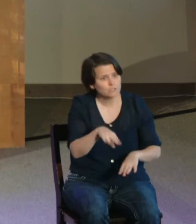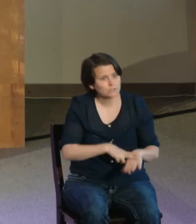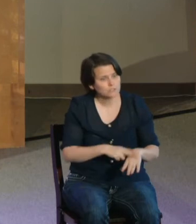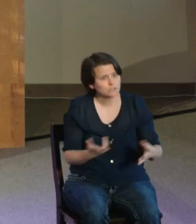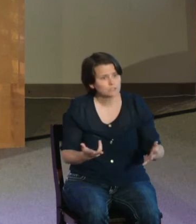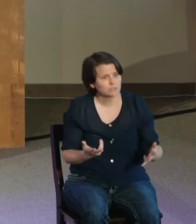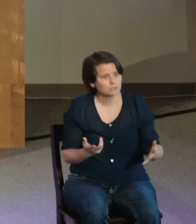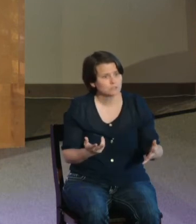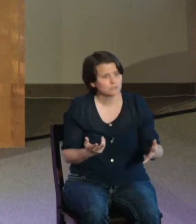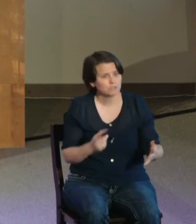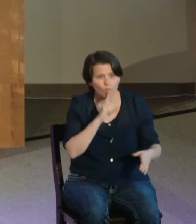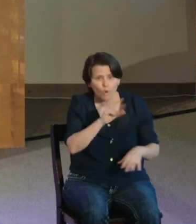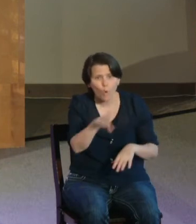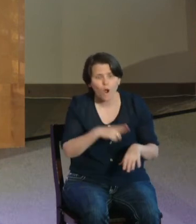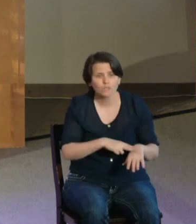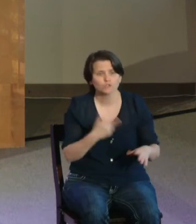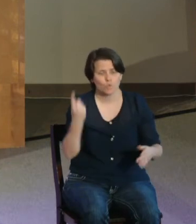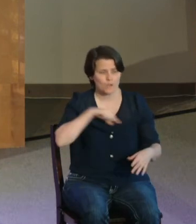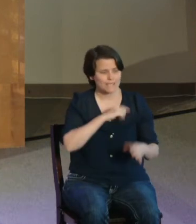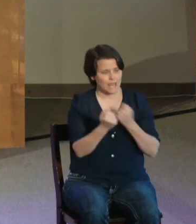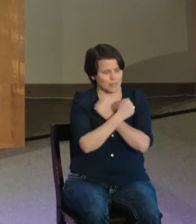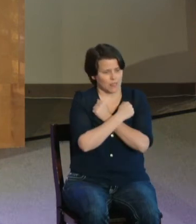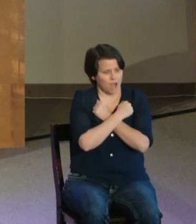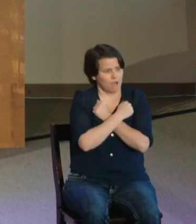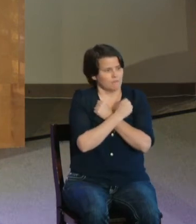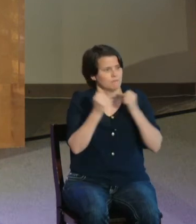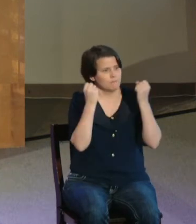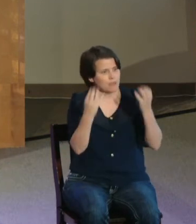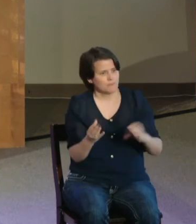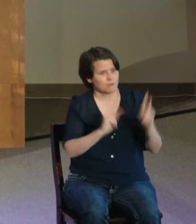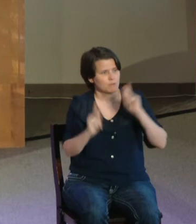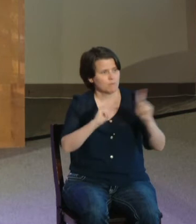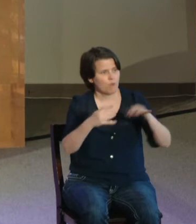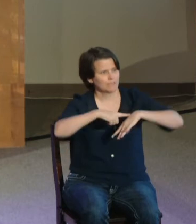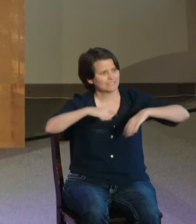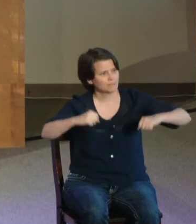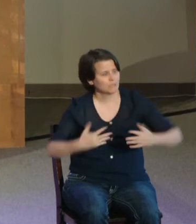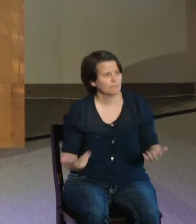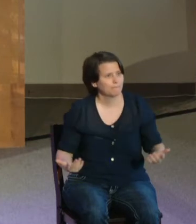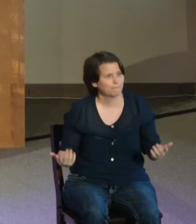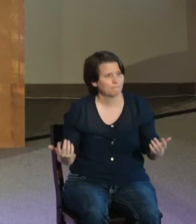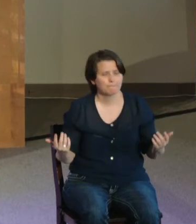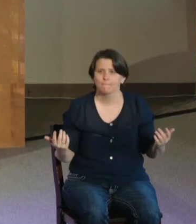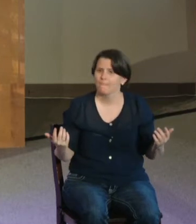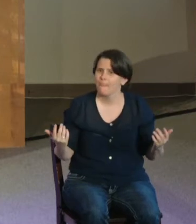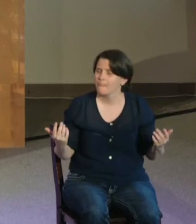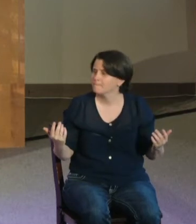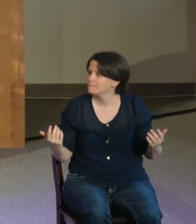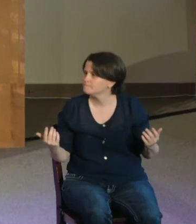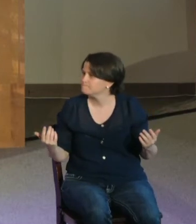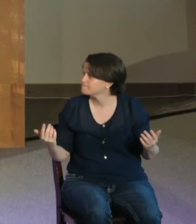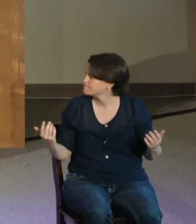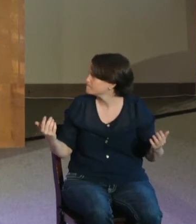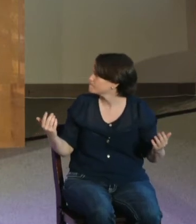them. As humans, we can love several people at the same time. You know, it's